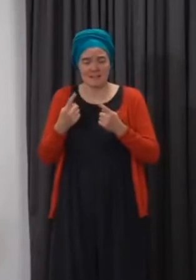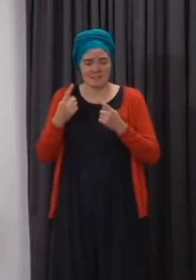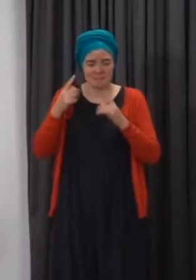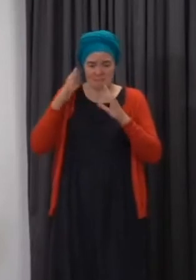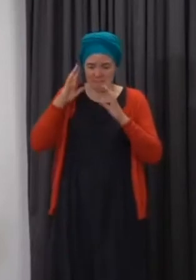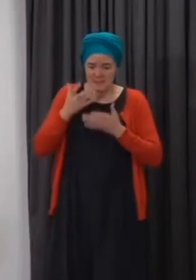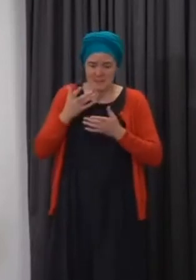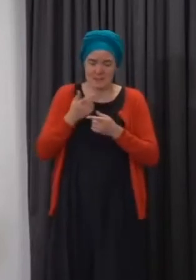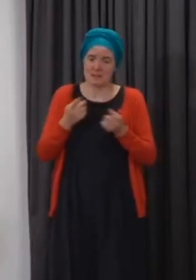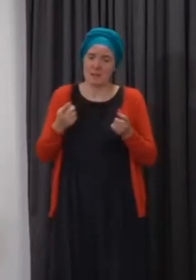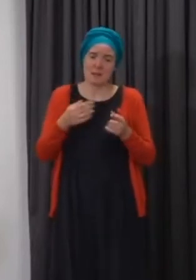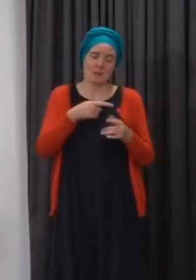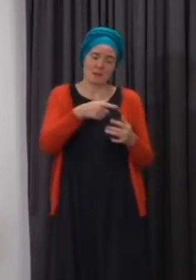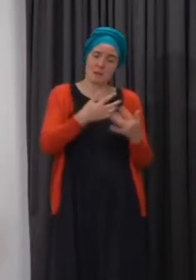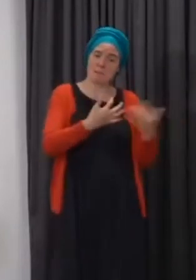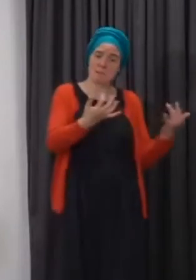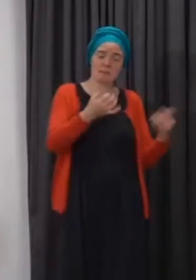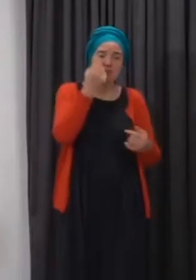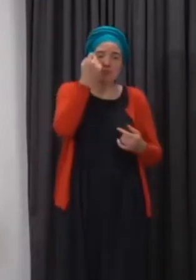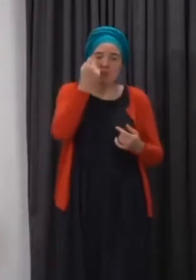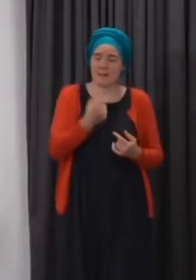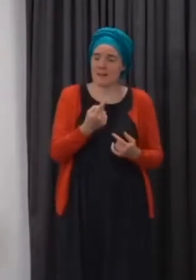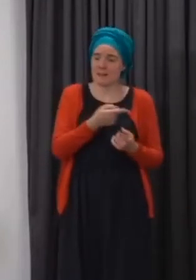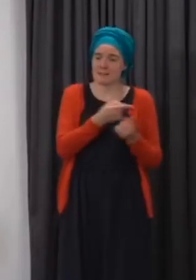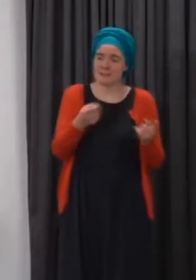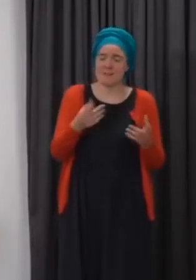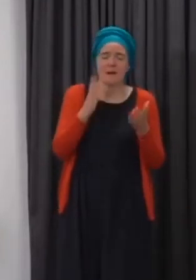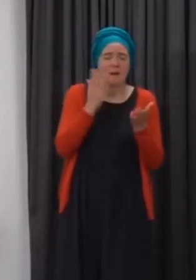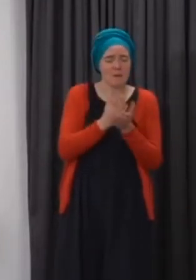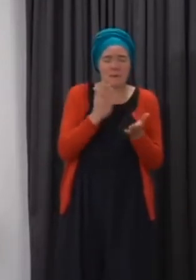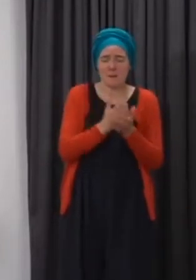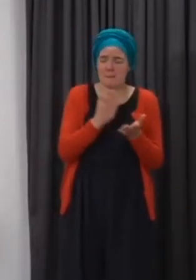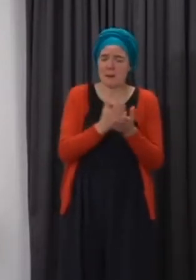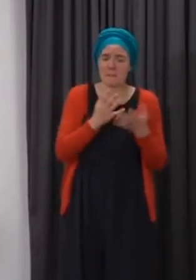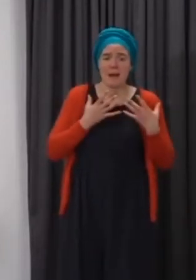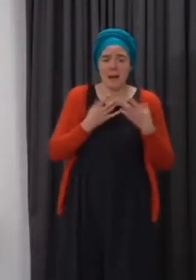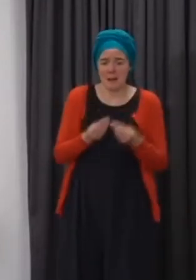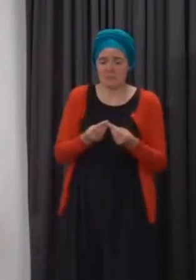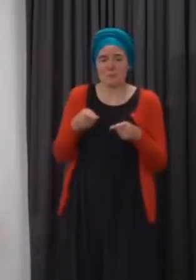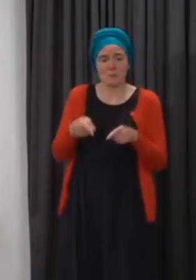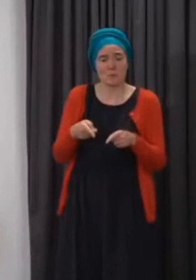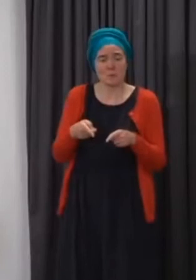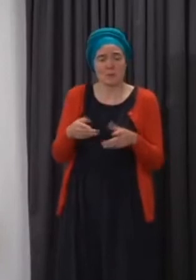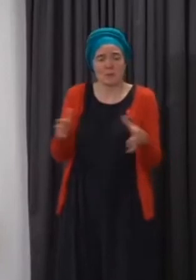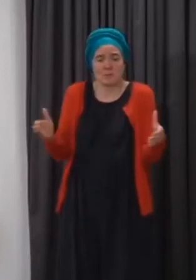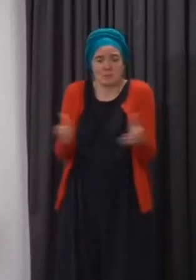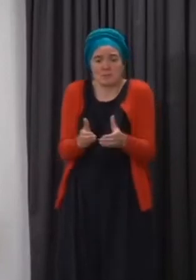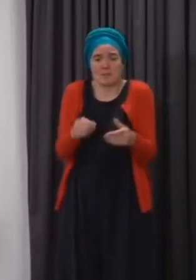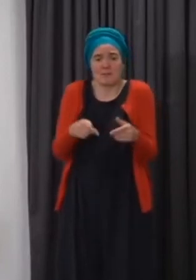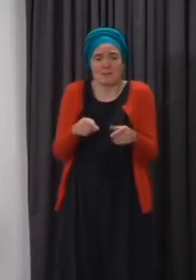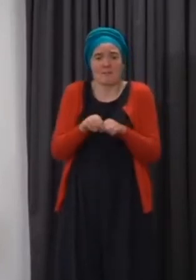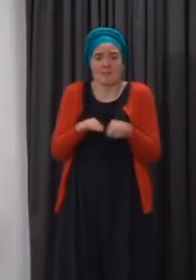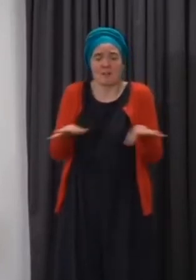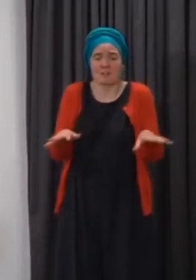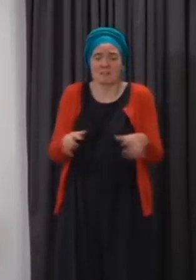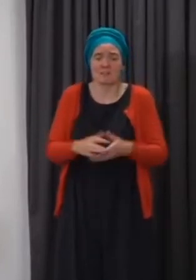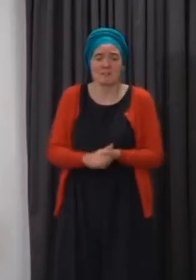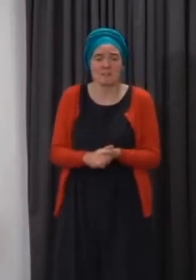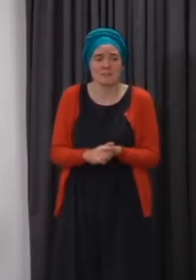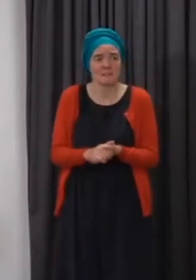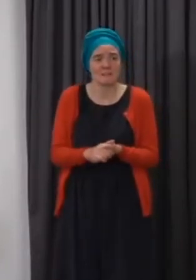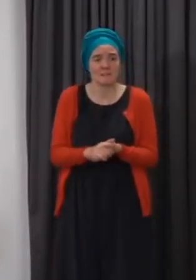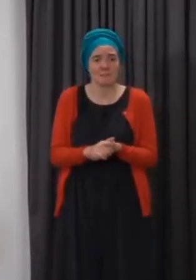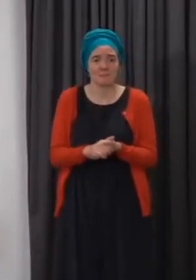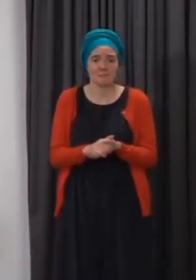or indeed the dangers that we could still end up with a further increase in coronavirus across Wales. And as I've openly said in these press conferences